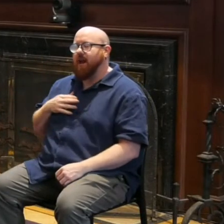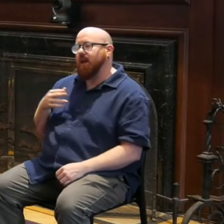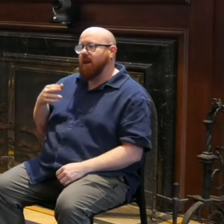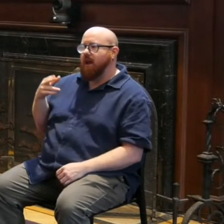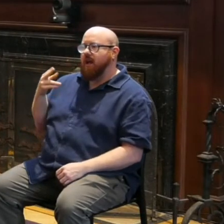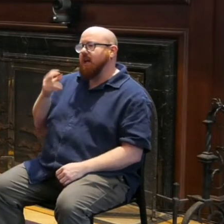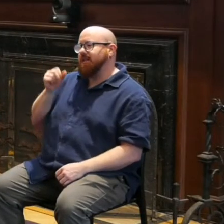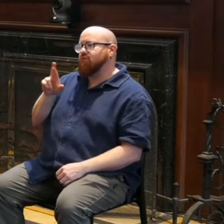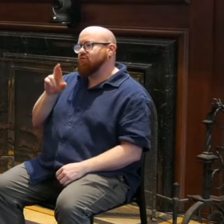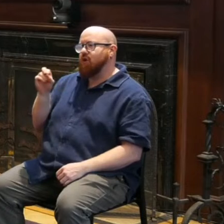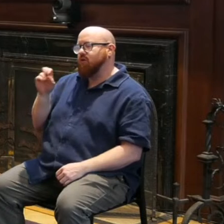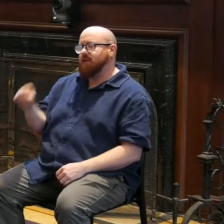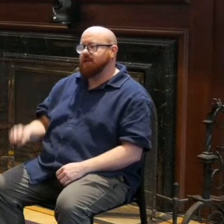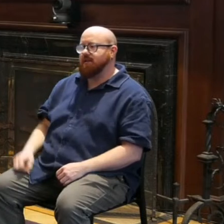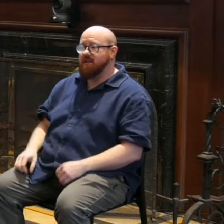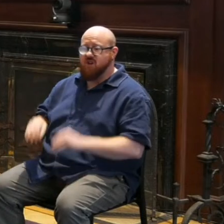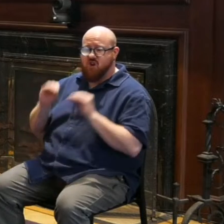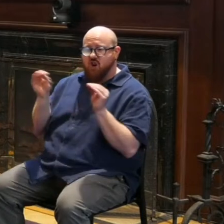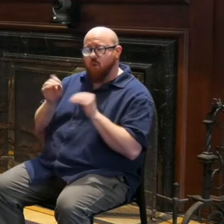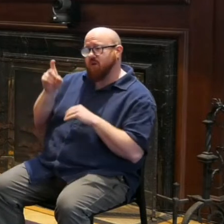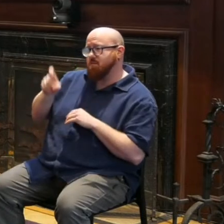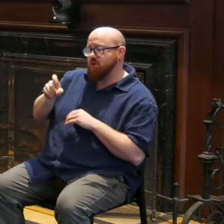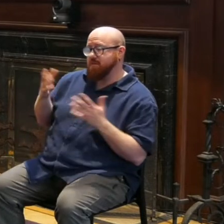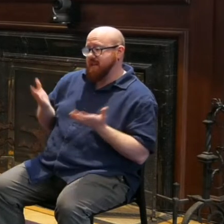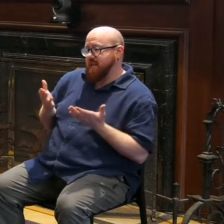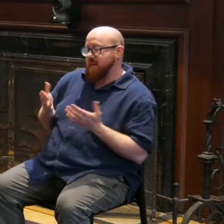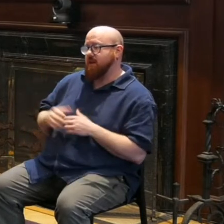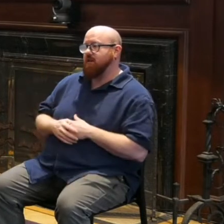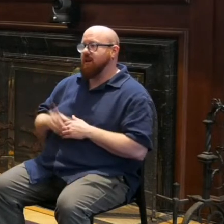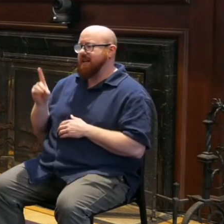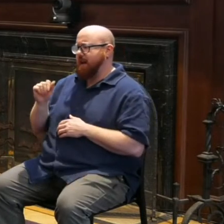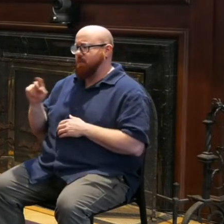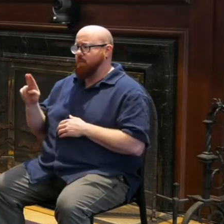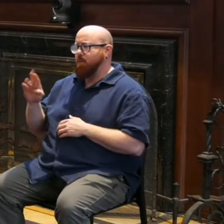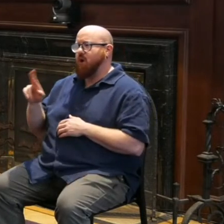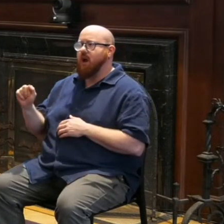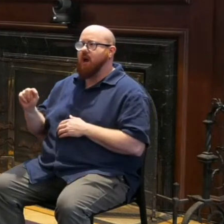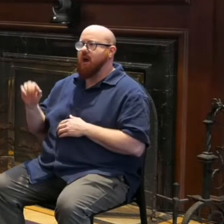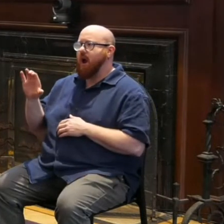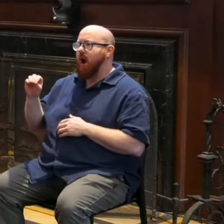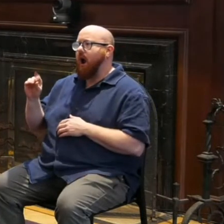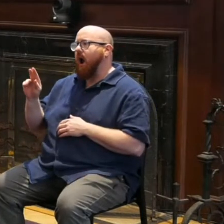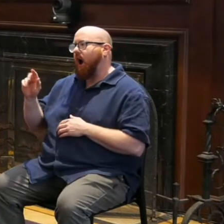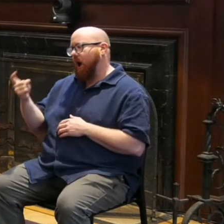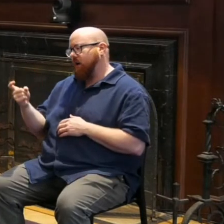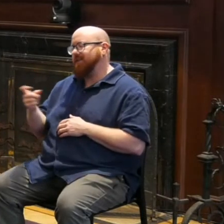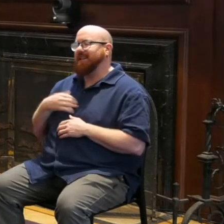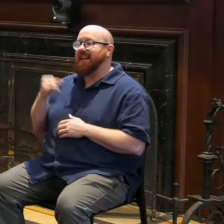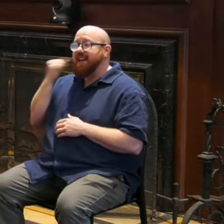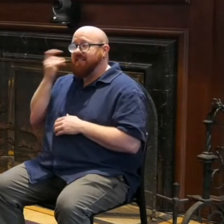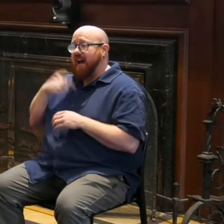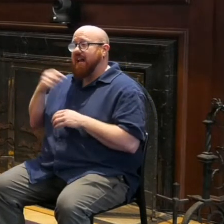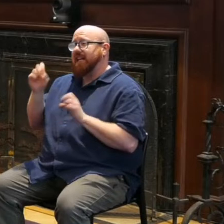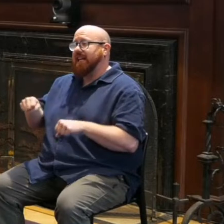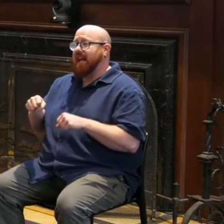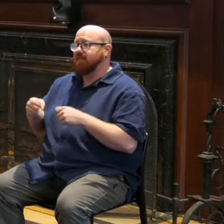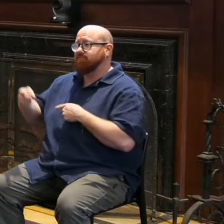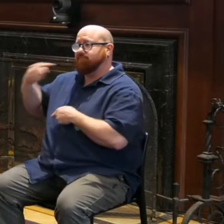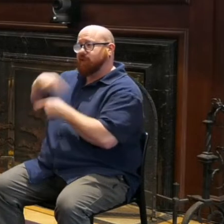Here, Deborah Cox. If I Could Turn Back Time, Cher. Every Breath You